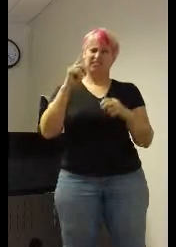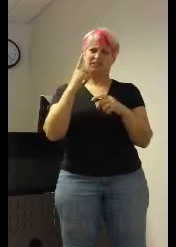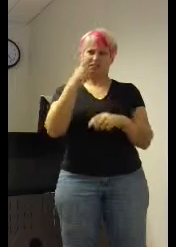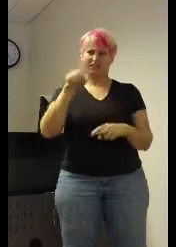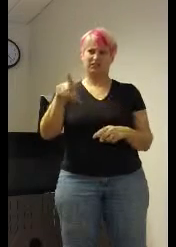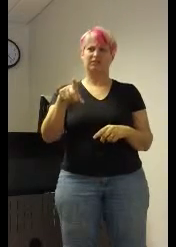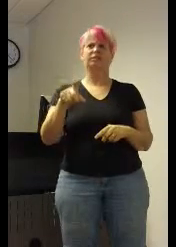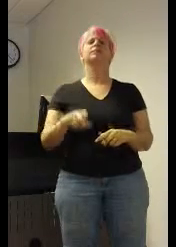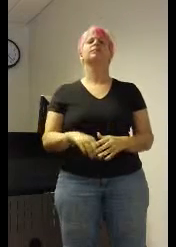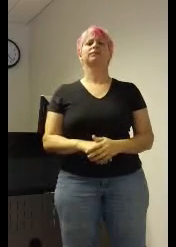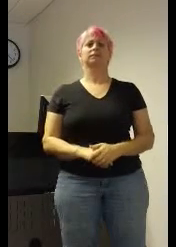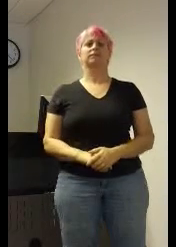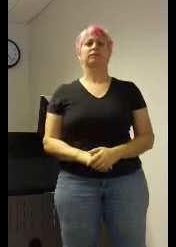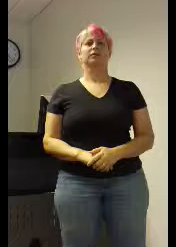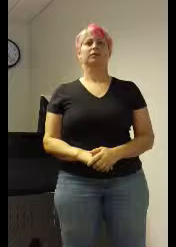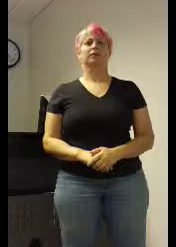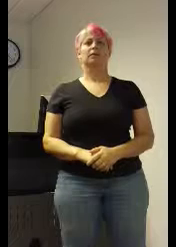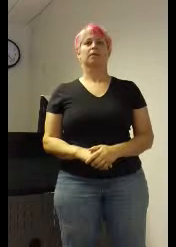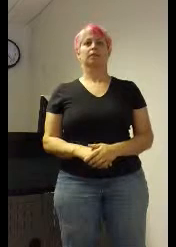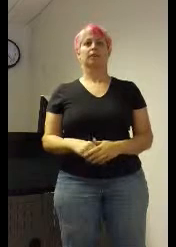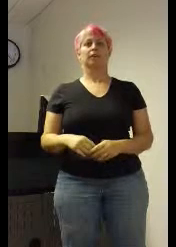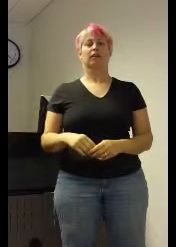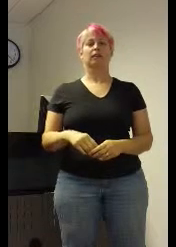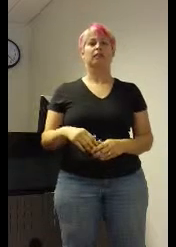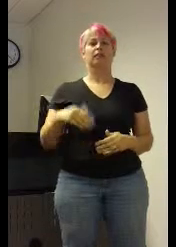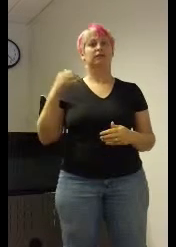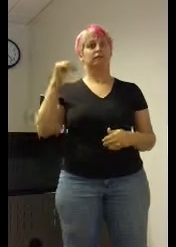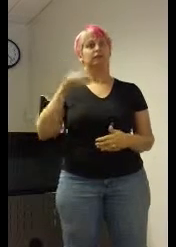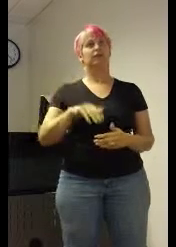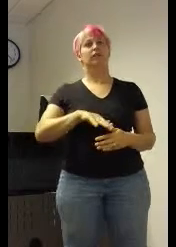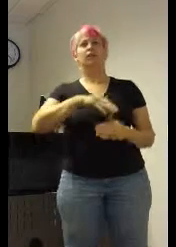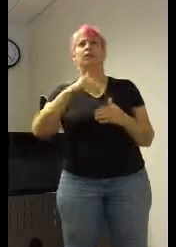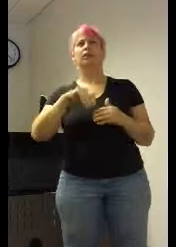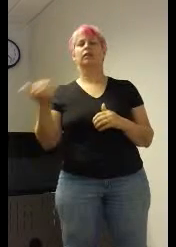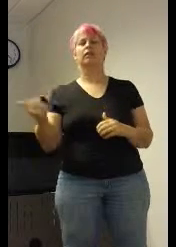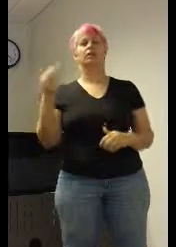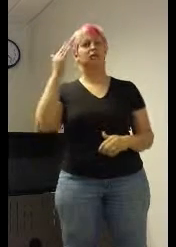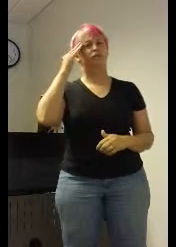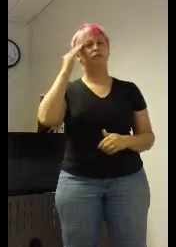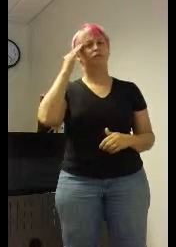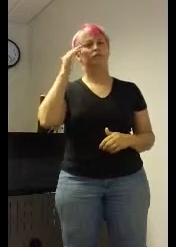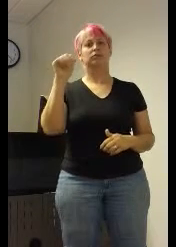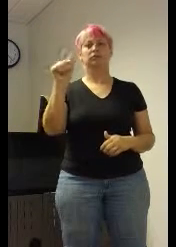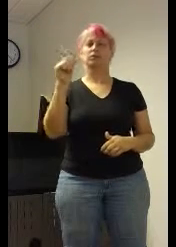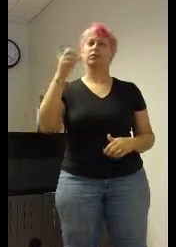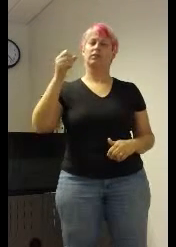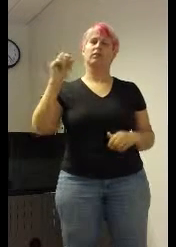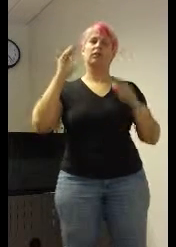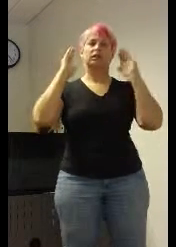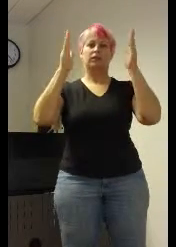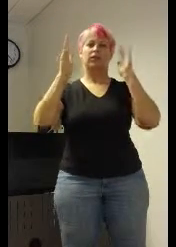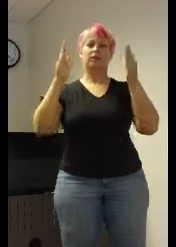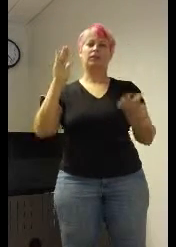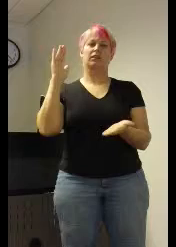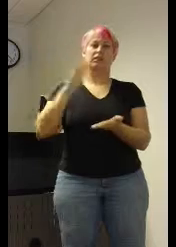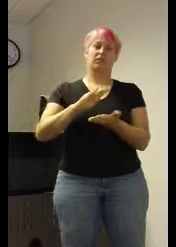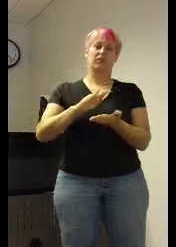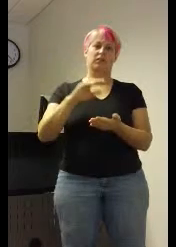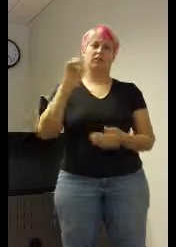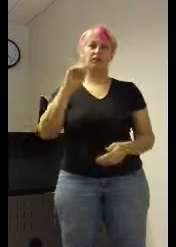It's also referred to as attention deficit hyperactivity disorder. So again, the differences are ADD, attention